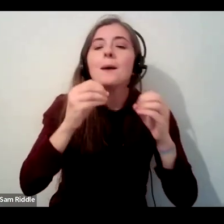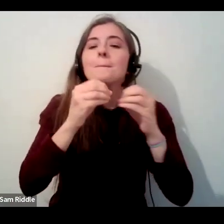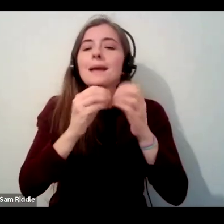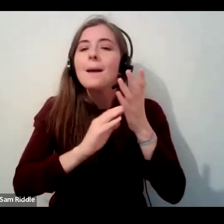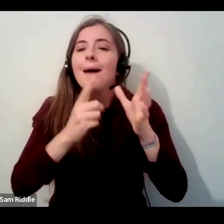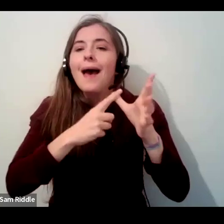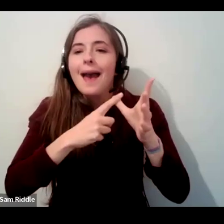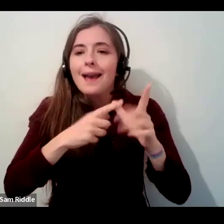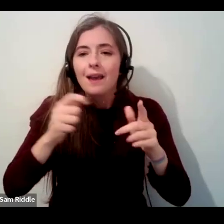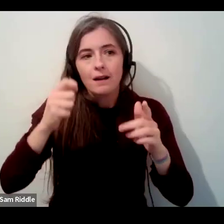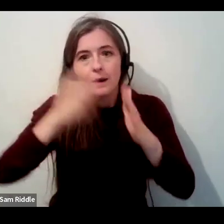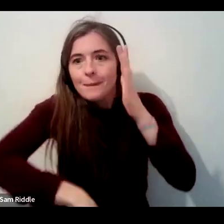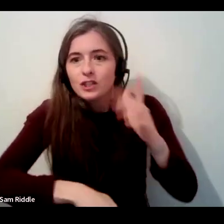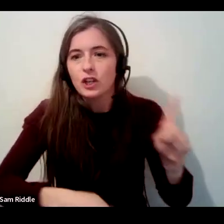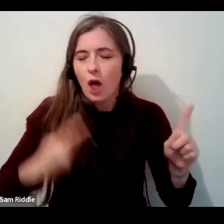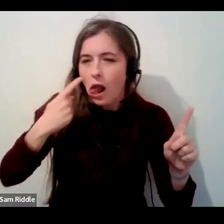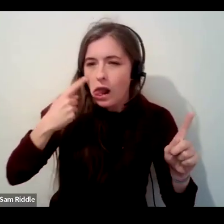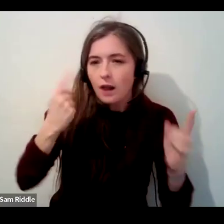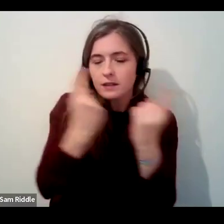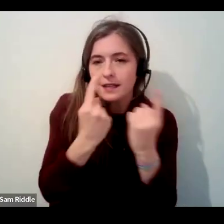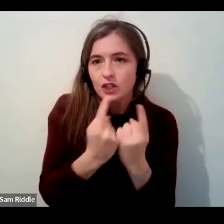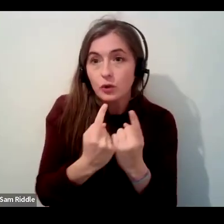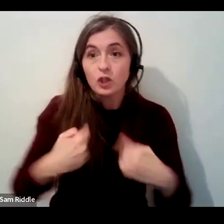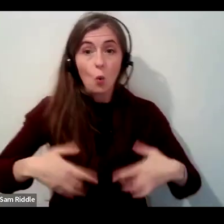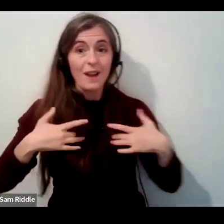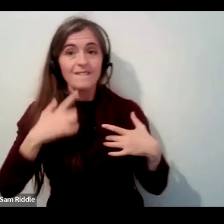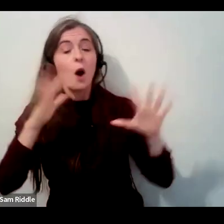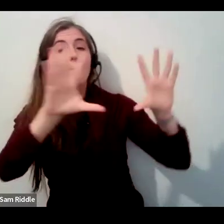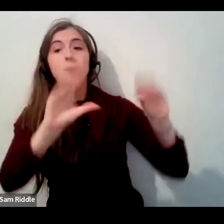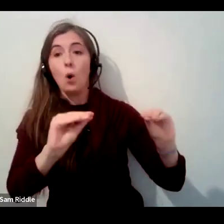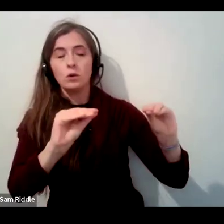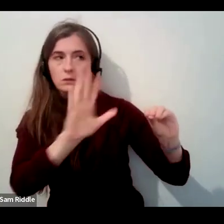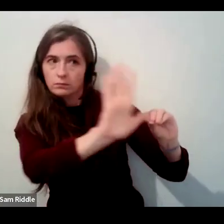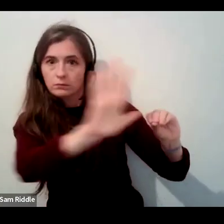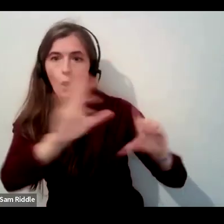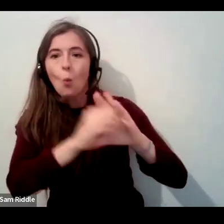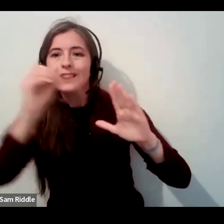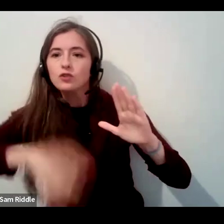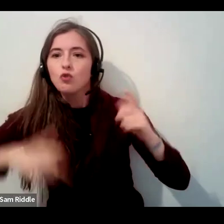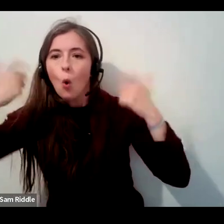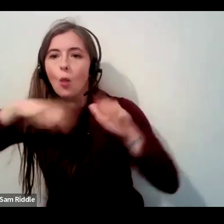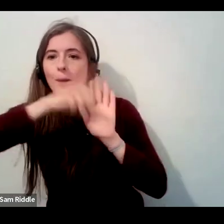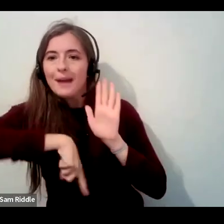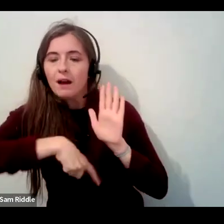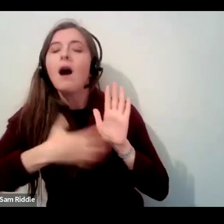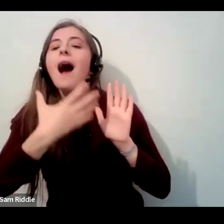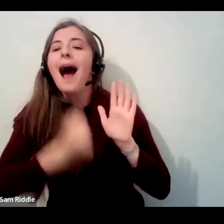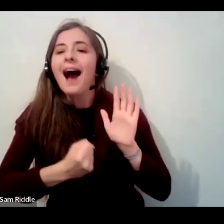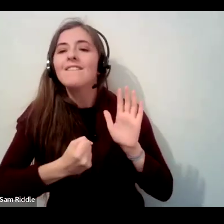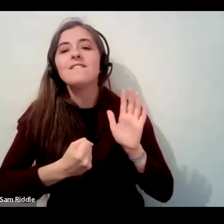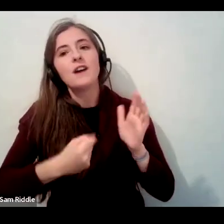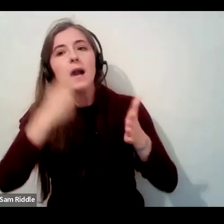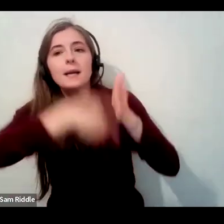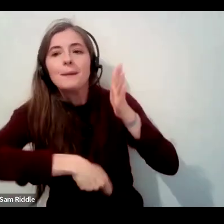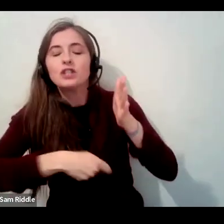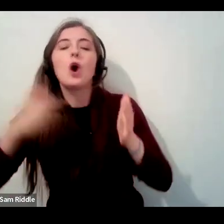for pausing the bill. What we would say is have a debate, don't vote, withdraw the bill, have a royal commission, come back to it when we